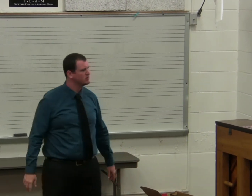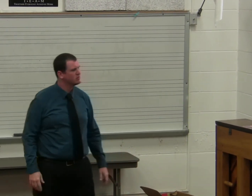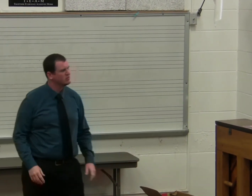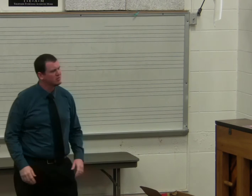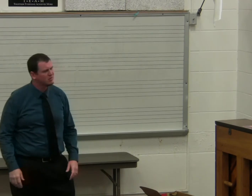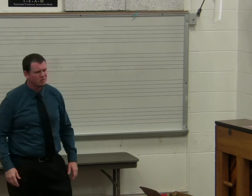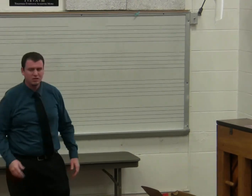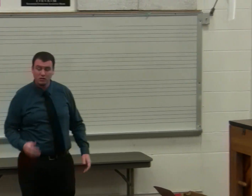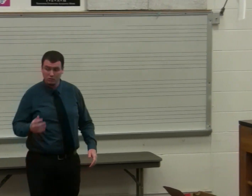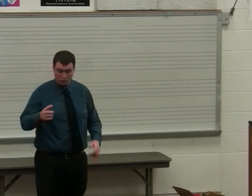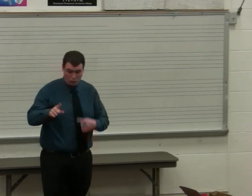selfishness there.